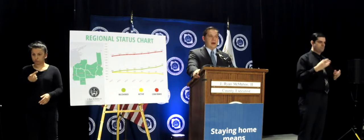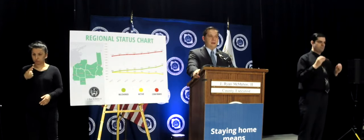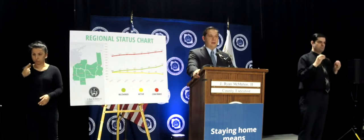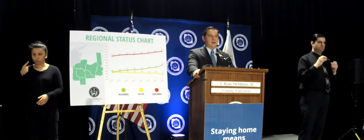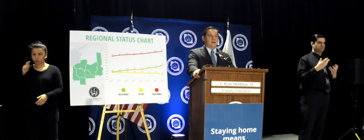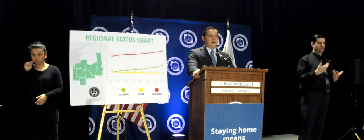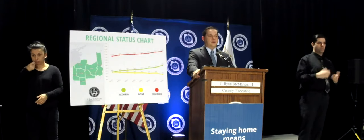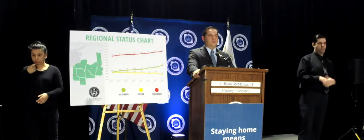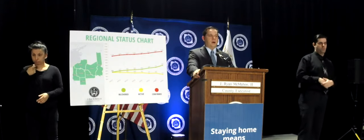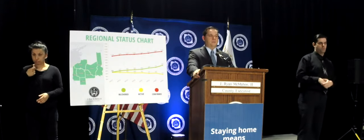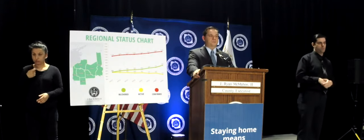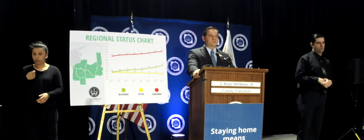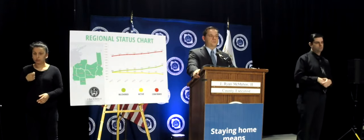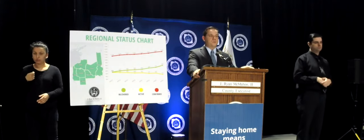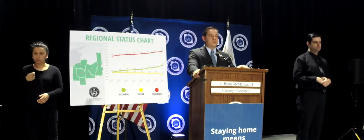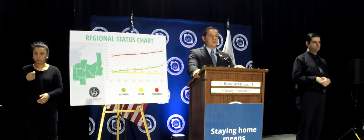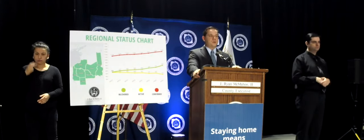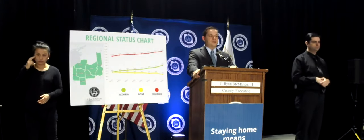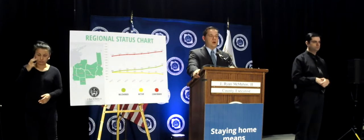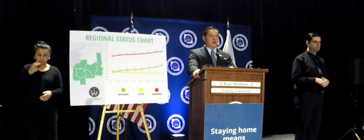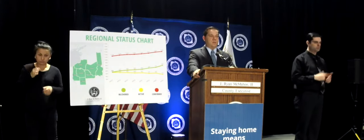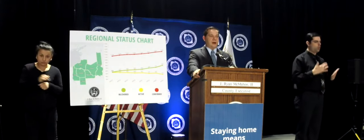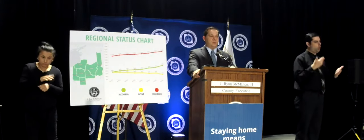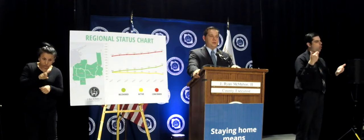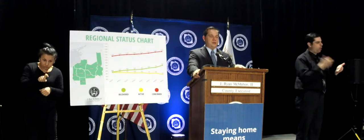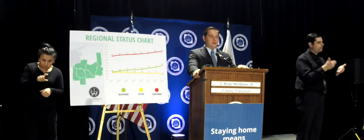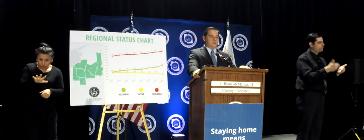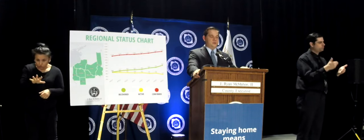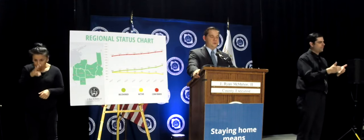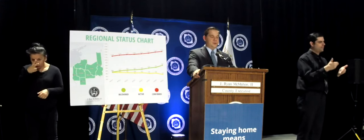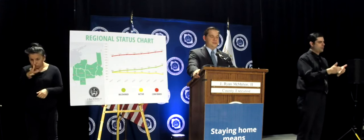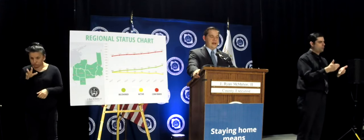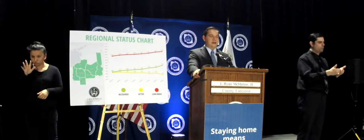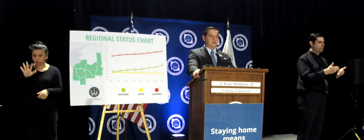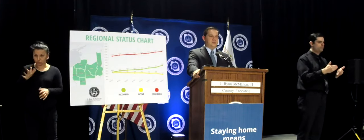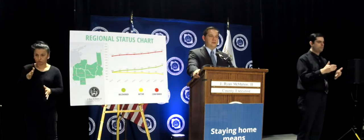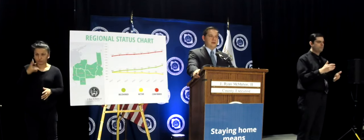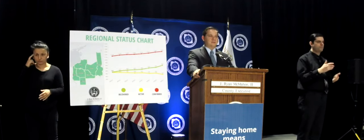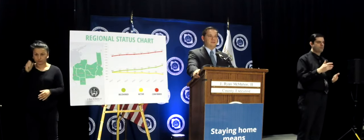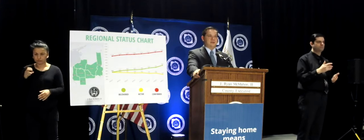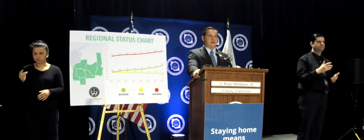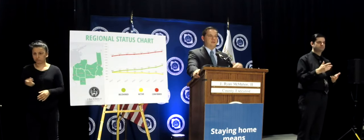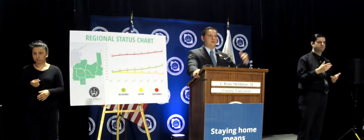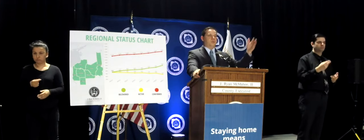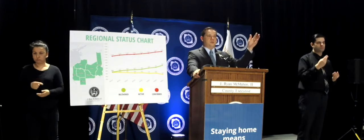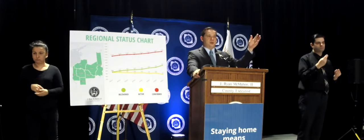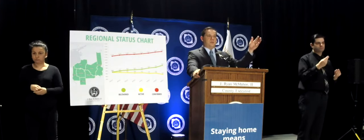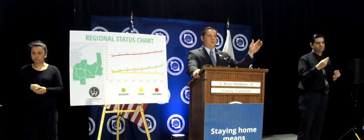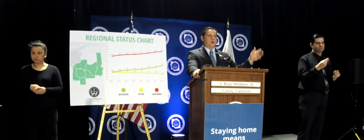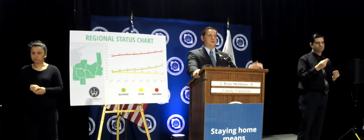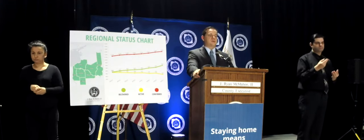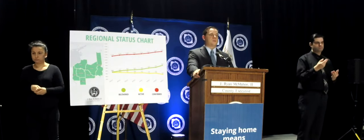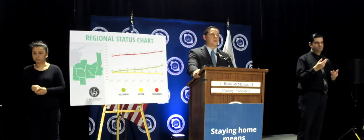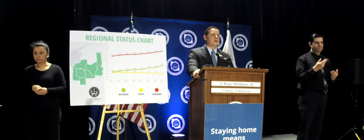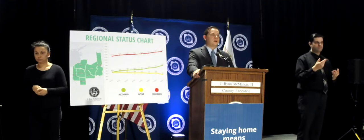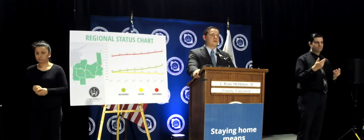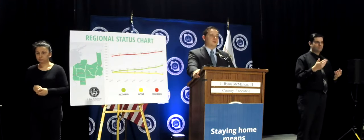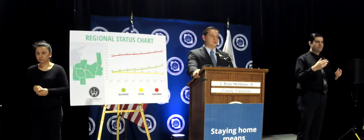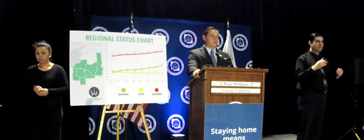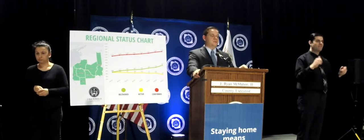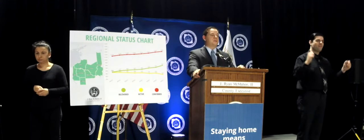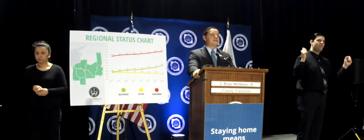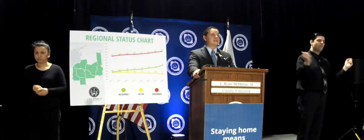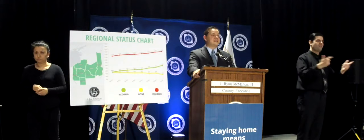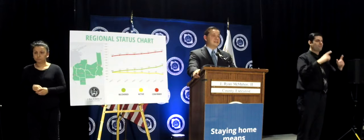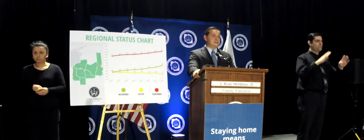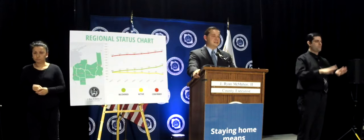good spot, but it's all about being able to, it's not going to be just everything opens up at once. There's